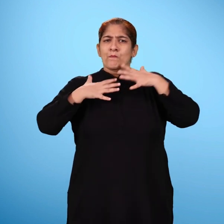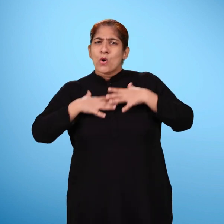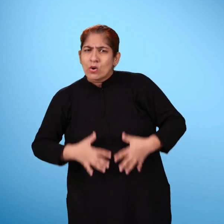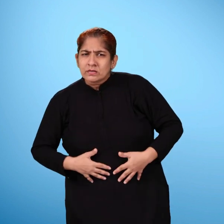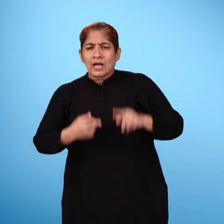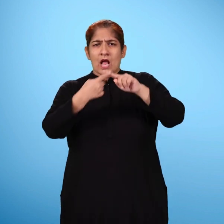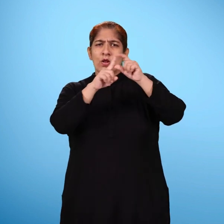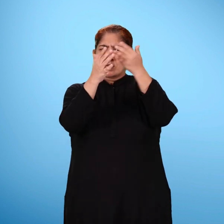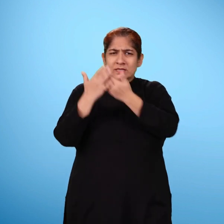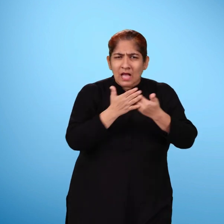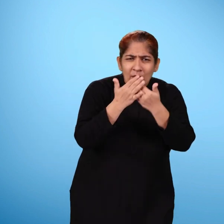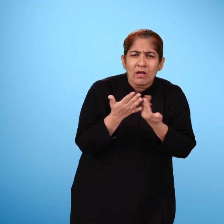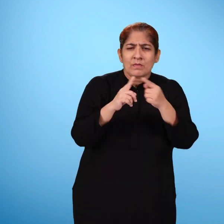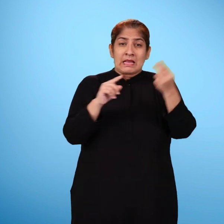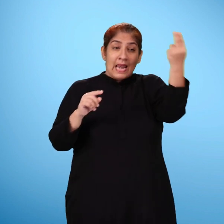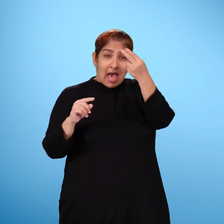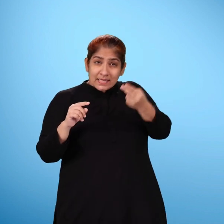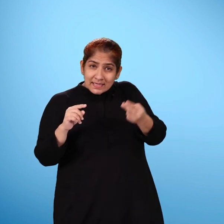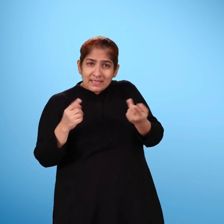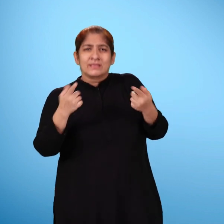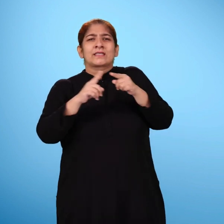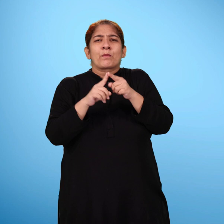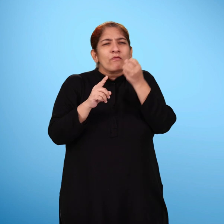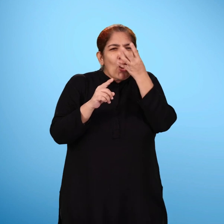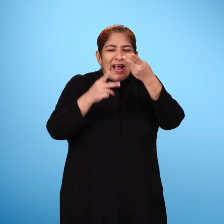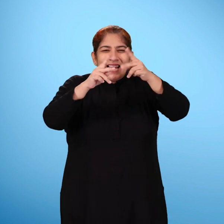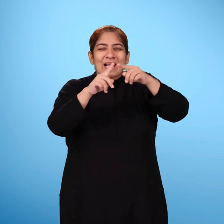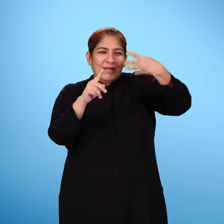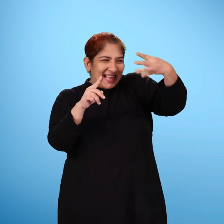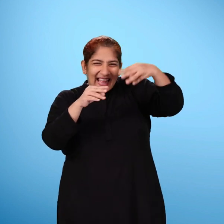Physical education, art, crafts, agriculture,